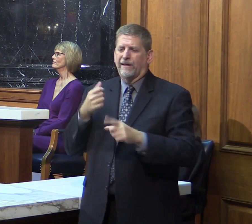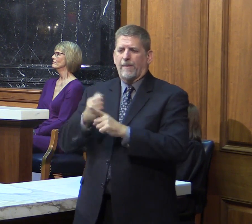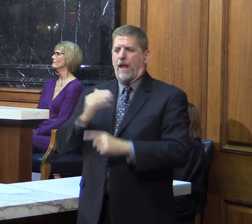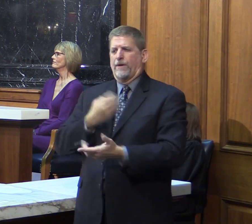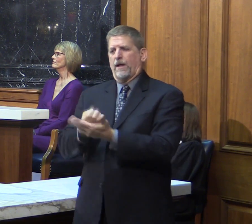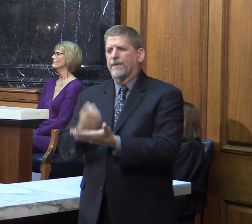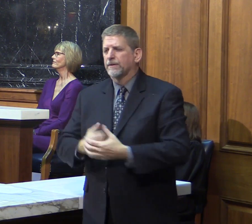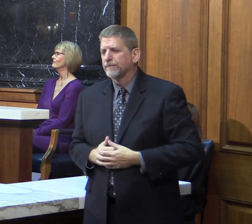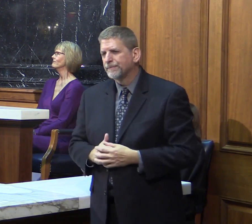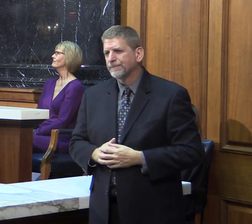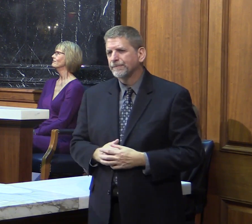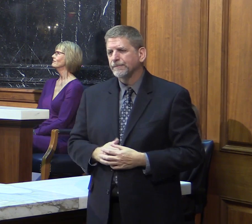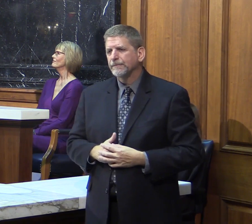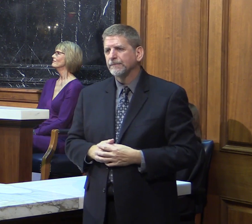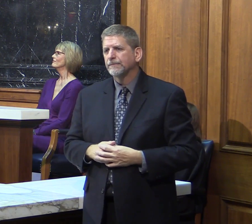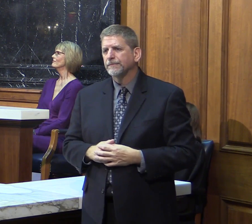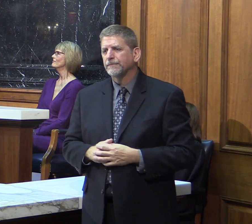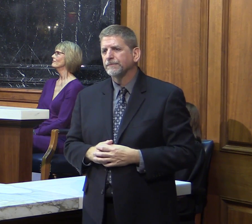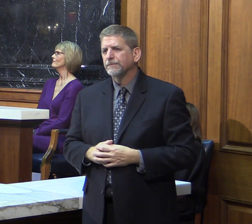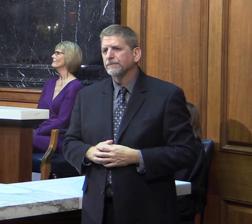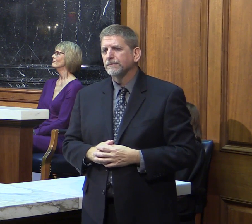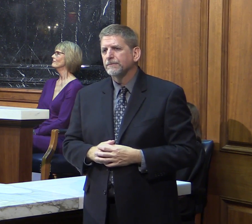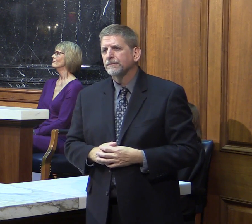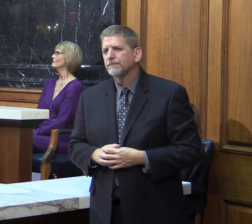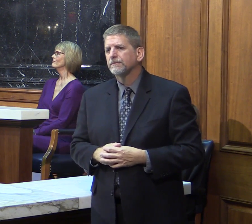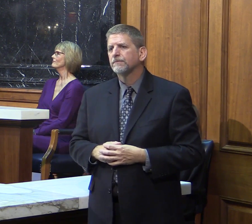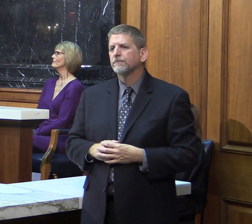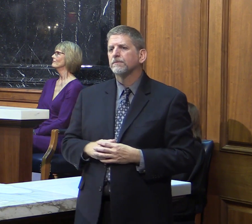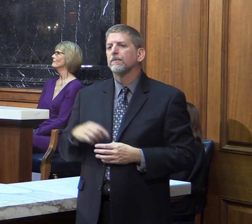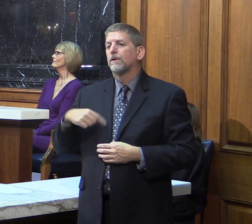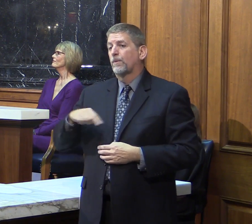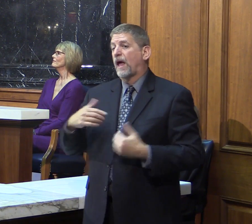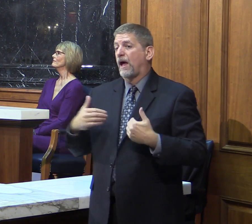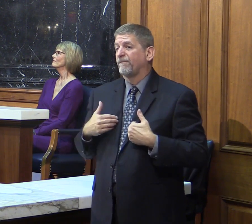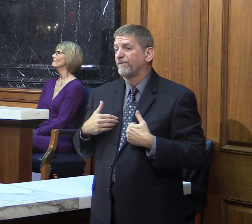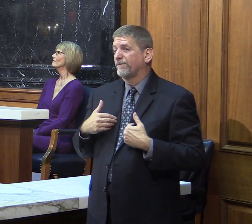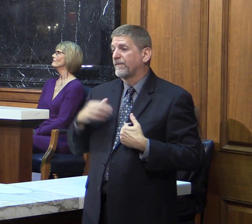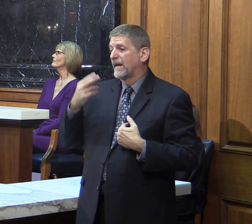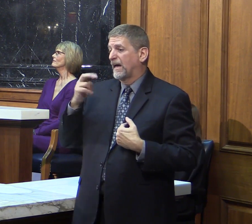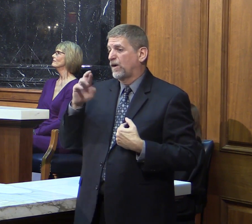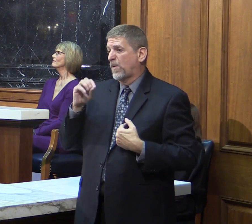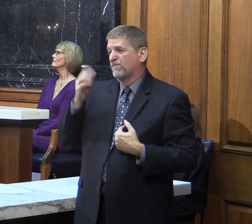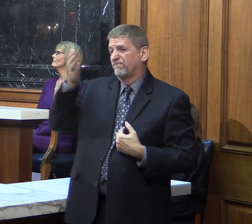In typical Hoosier fashion, we have heroes on the front lines saving lives every